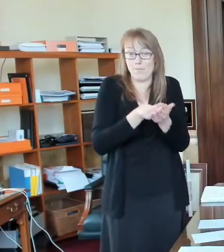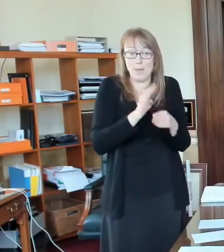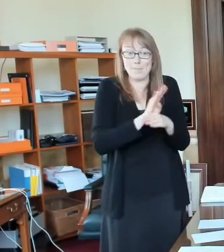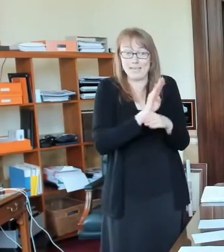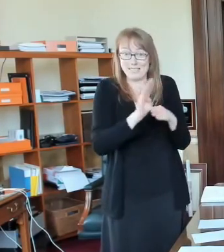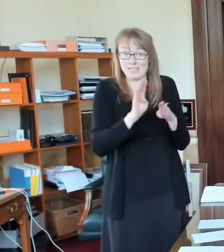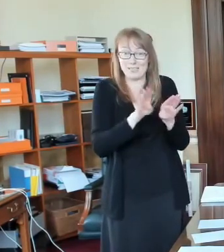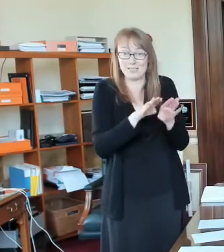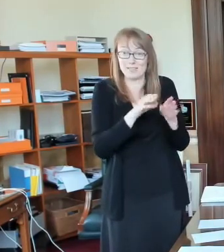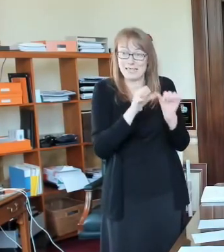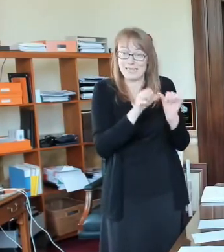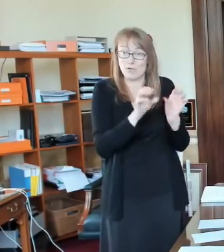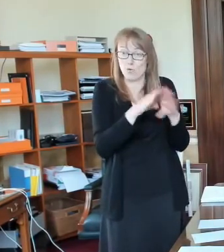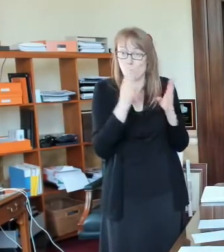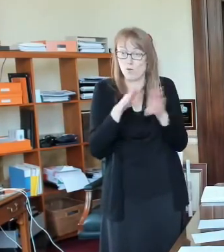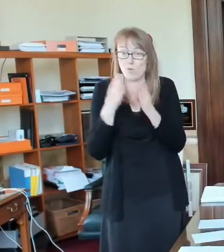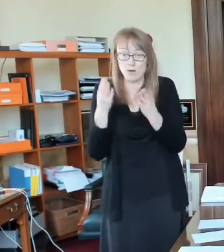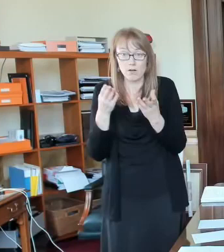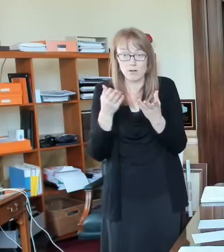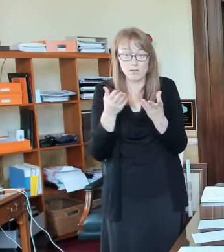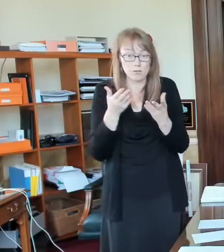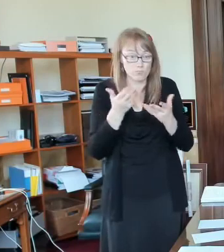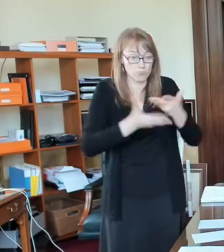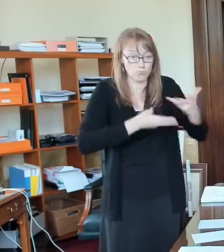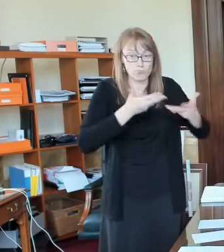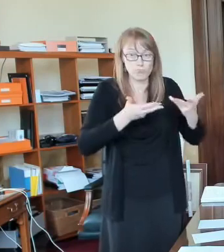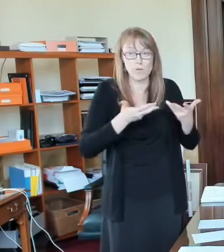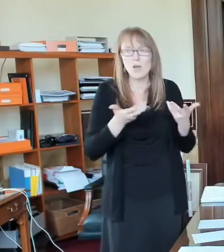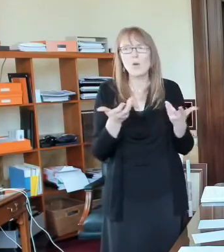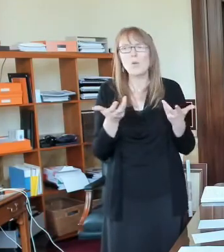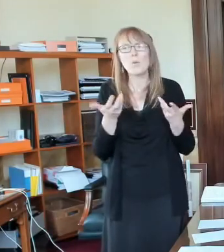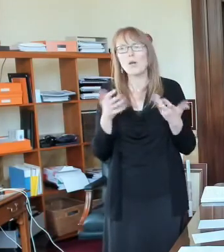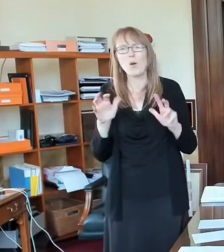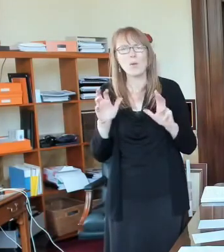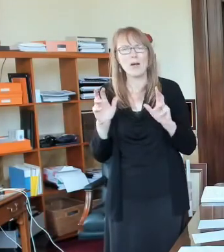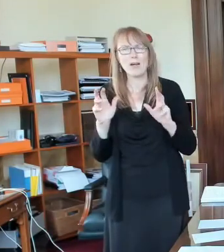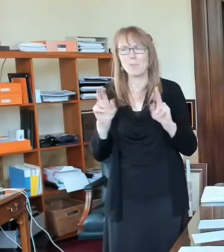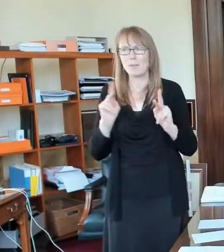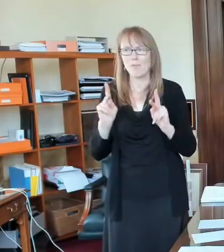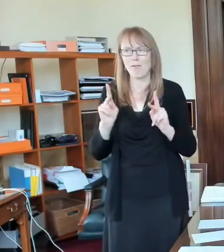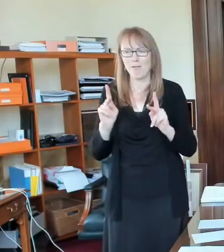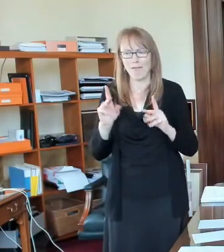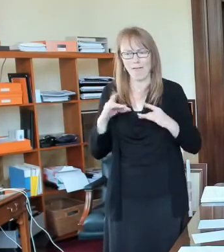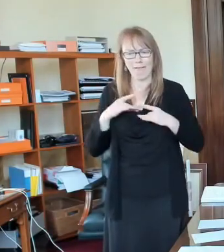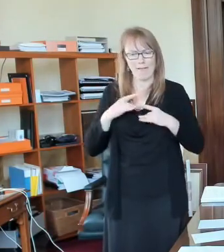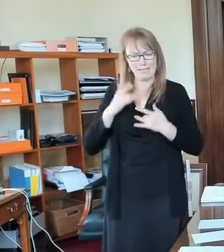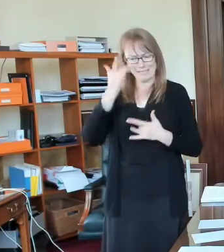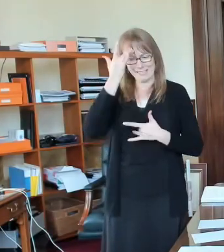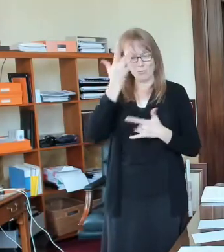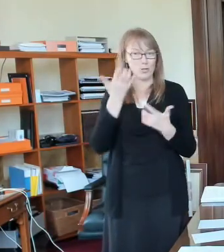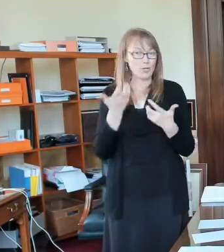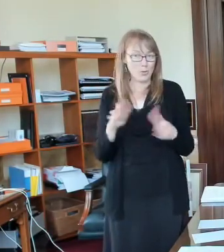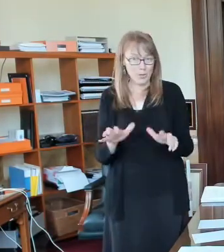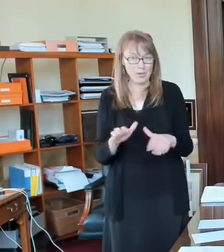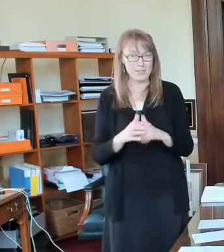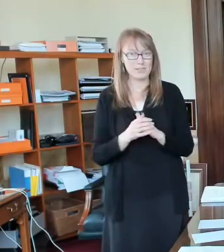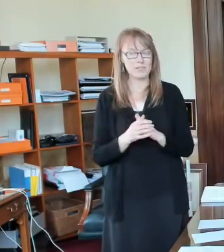Of course, we don't want anyone to get sick, but we've got to figure out, we've got to adjust how